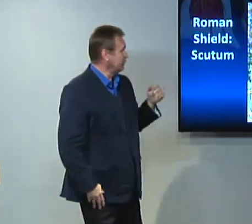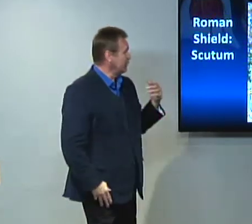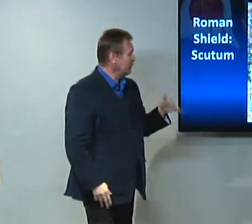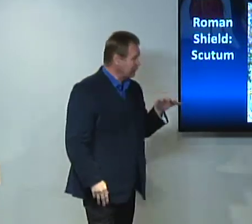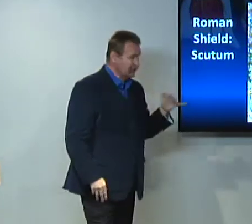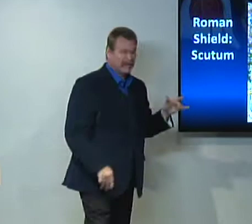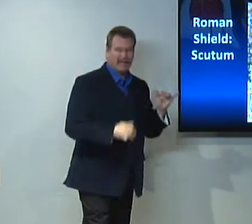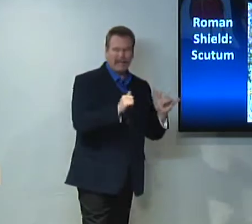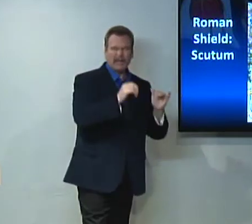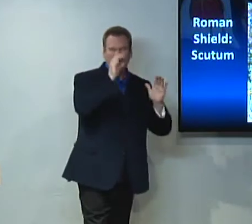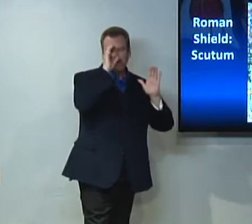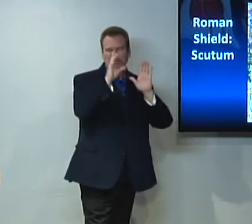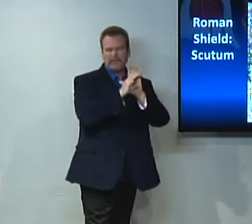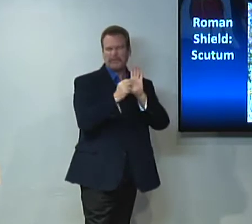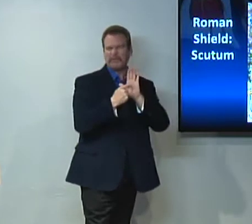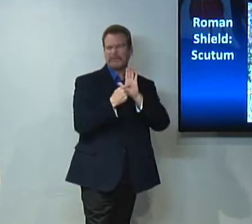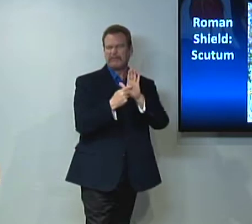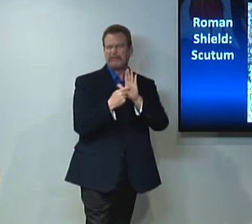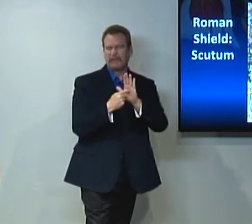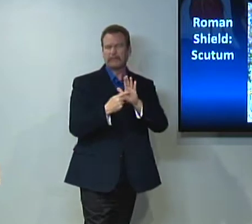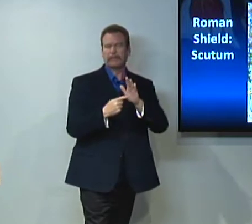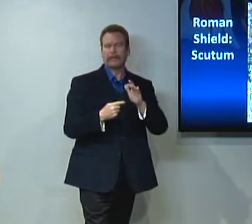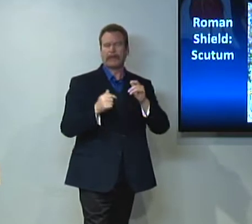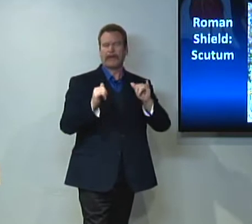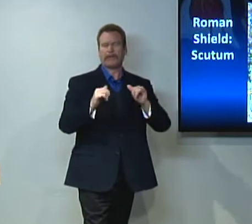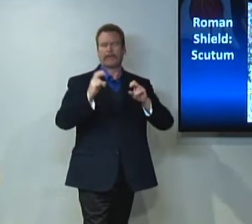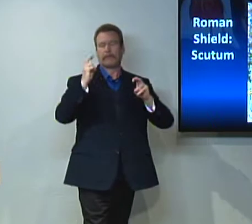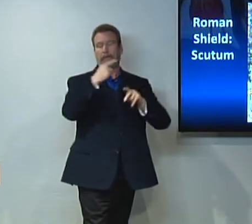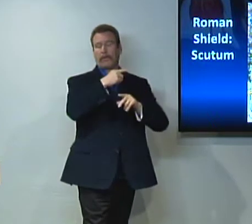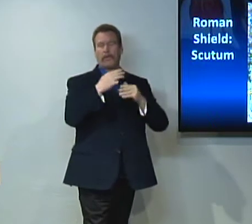And the Roman soldiers, they would set up a barrier with their shields.